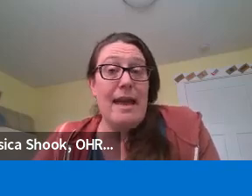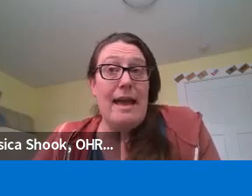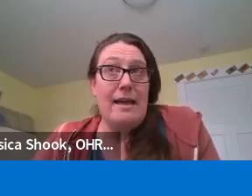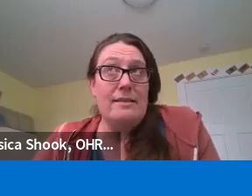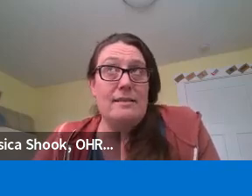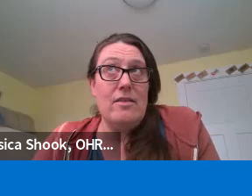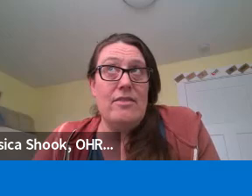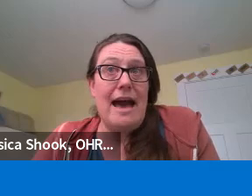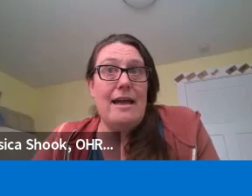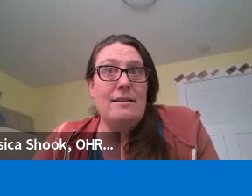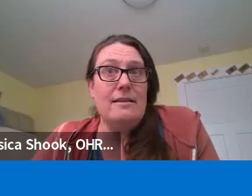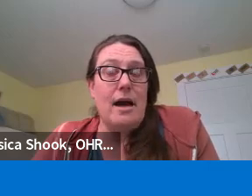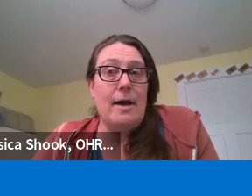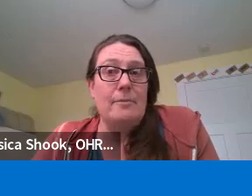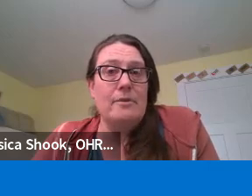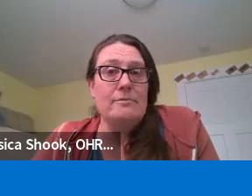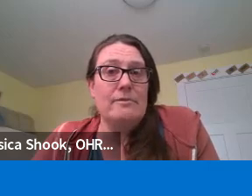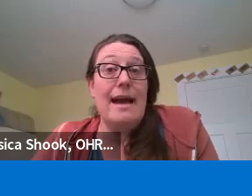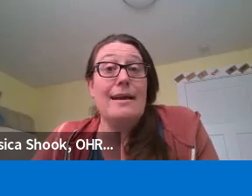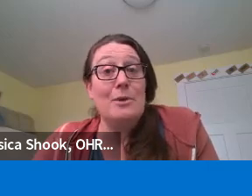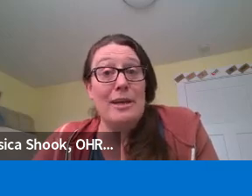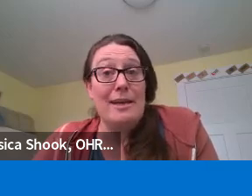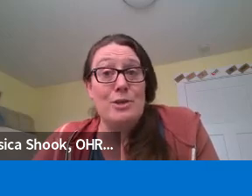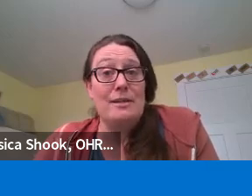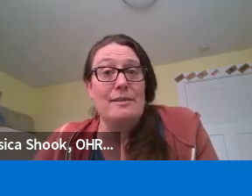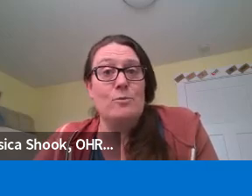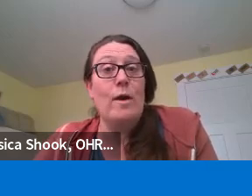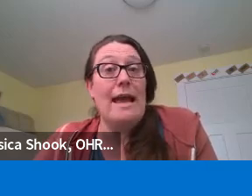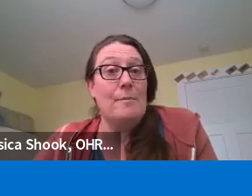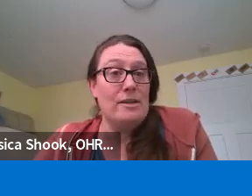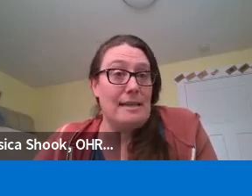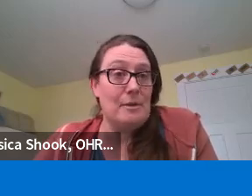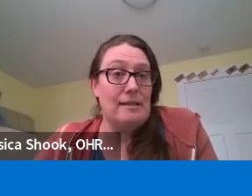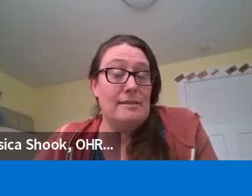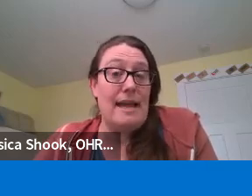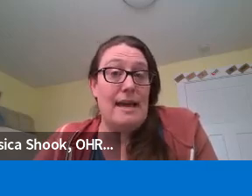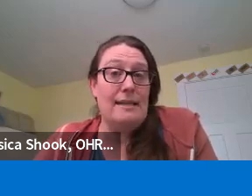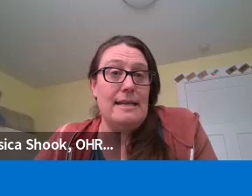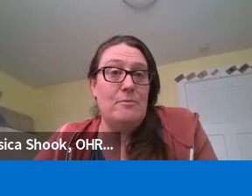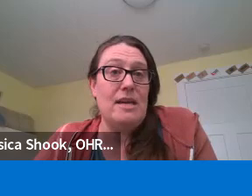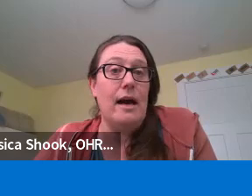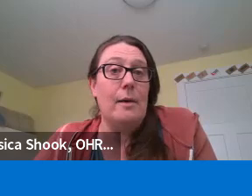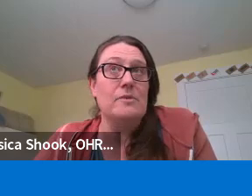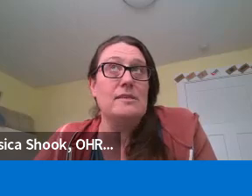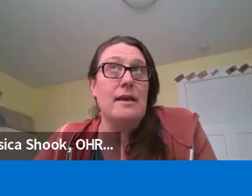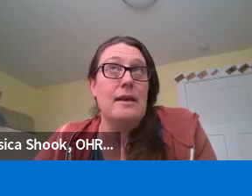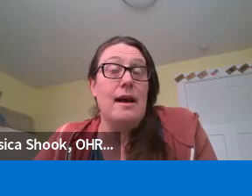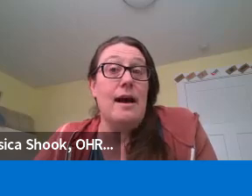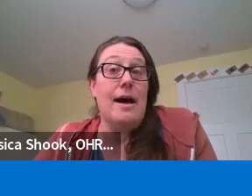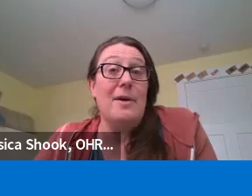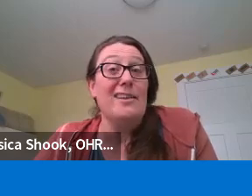them, and that that communication is way more seamless, and it